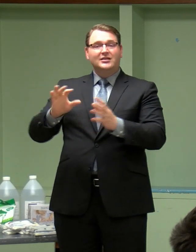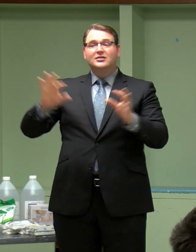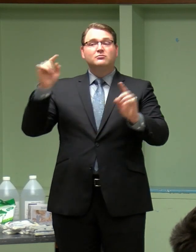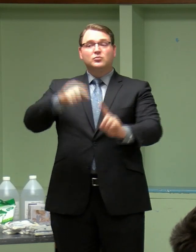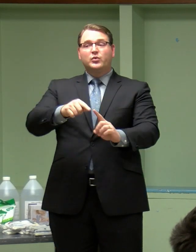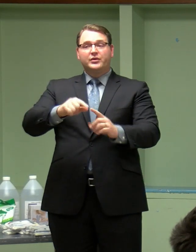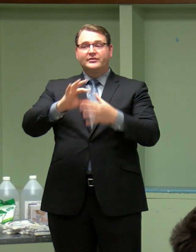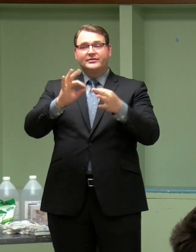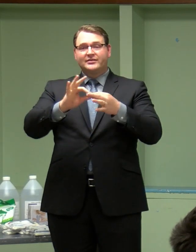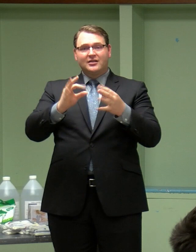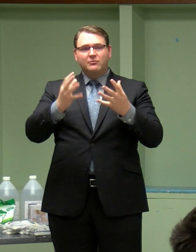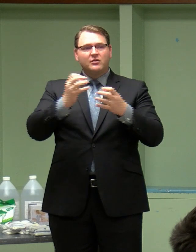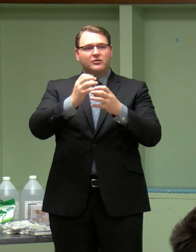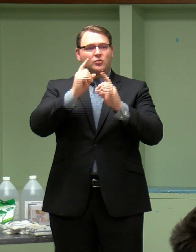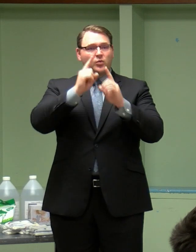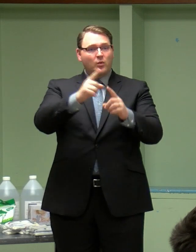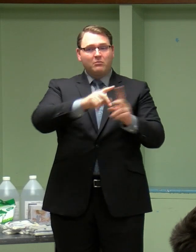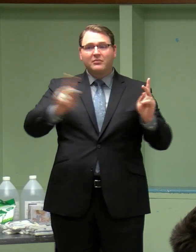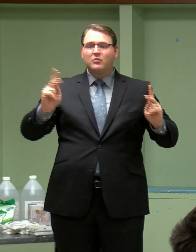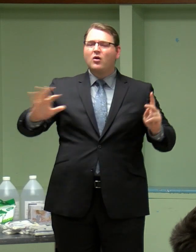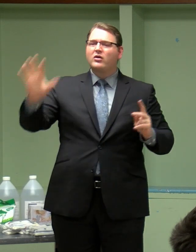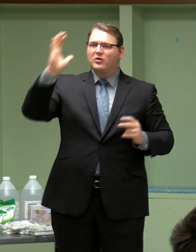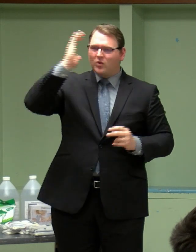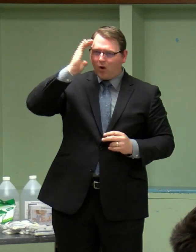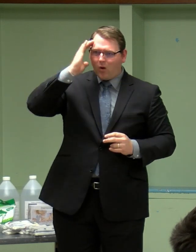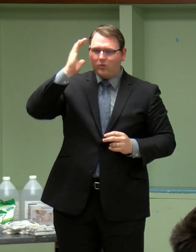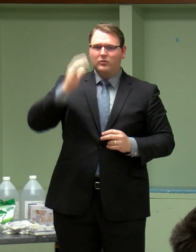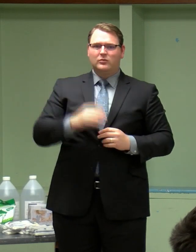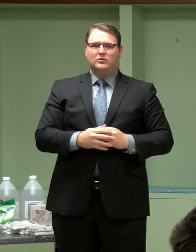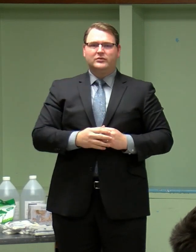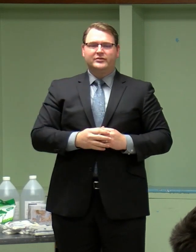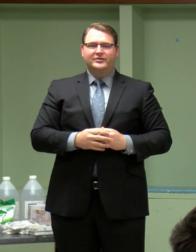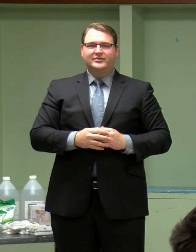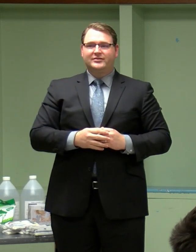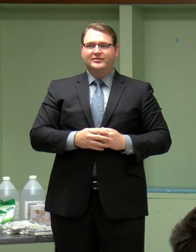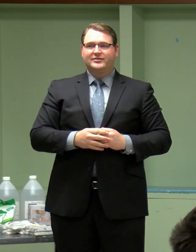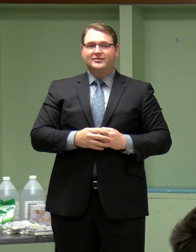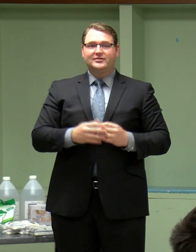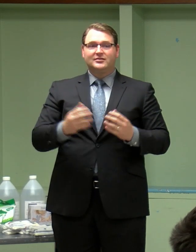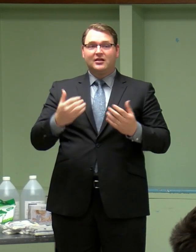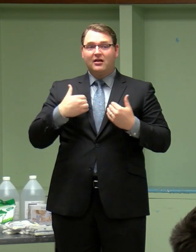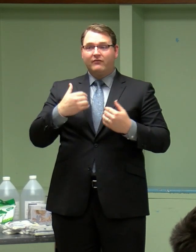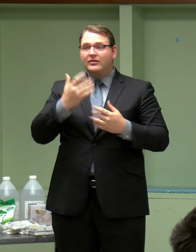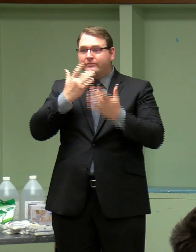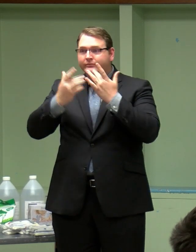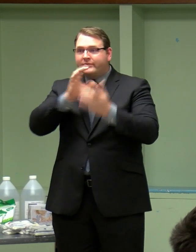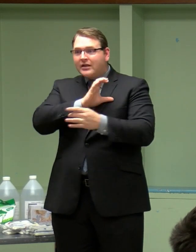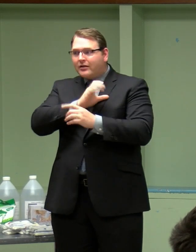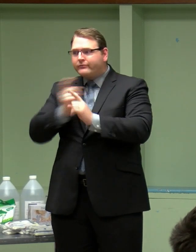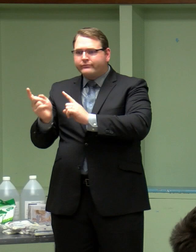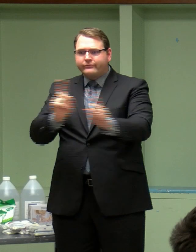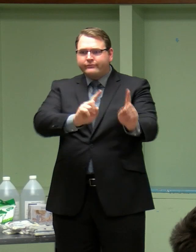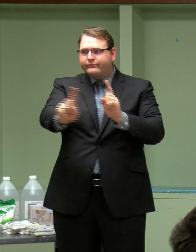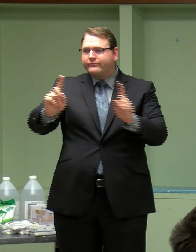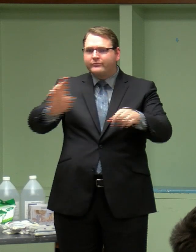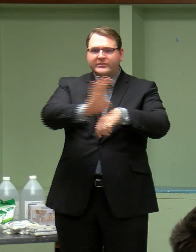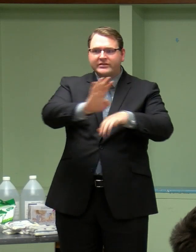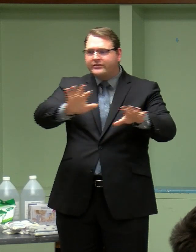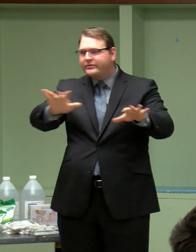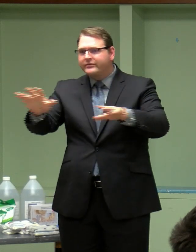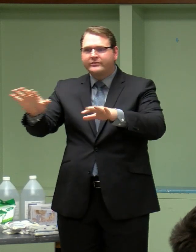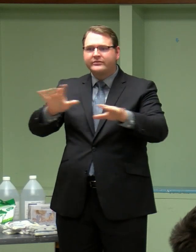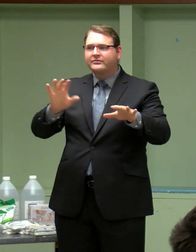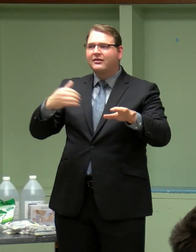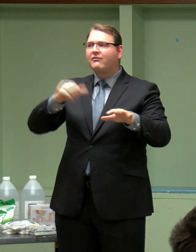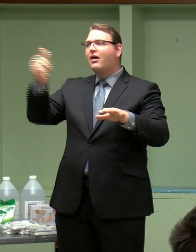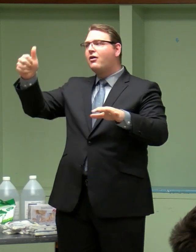to educate folks so we don't have to be using up our very limited resources coming to businesses. So that's about it,